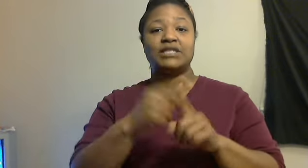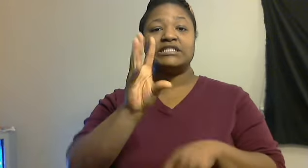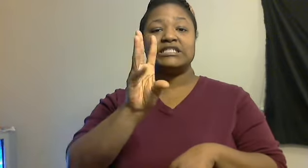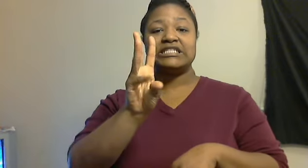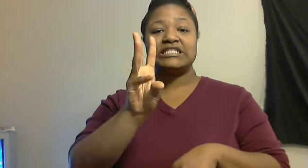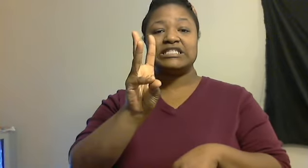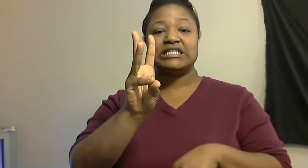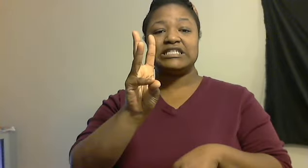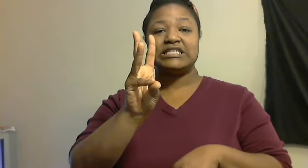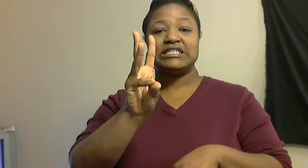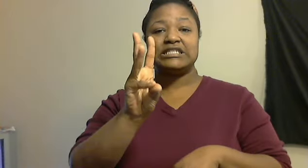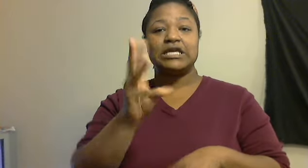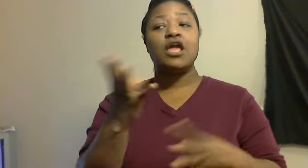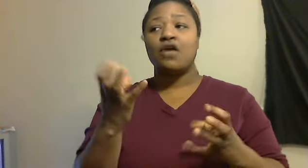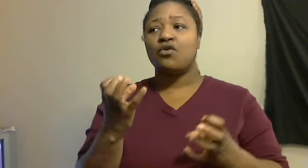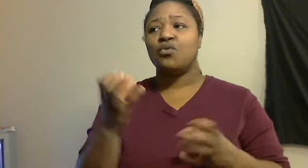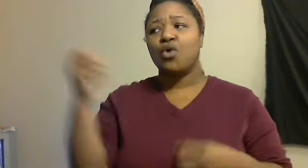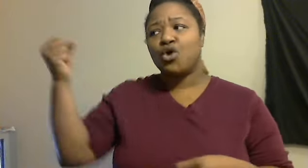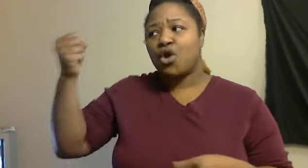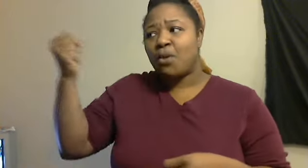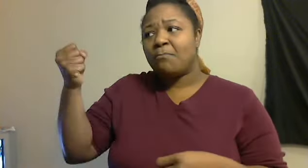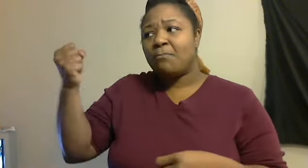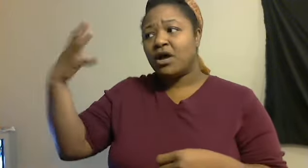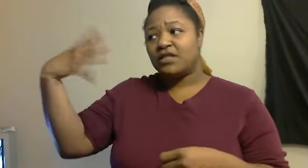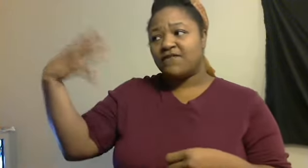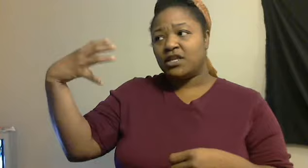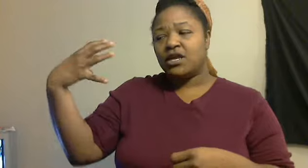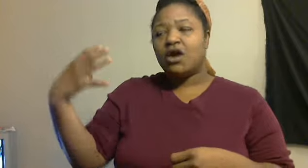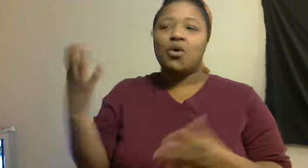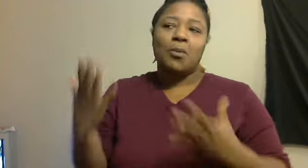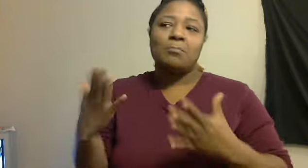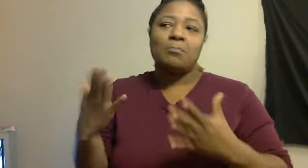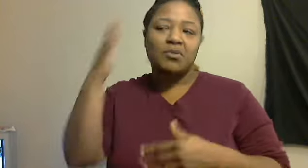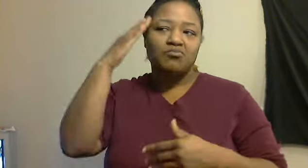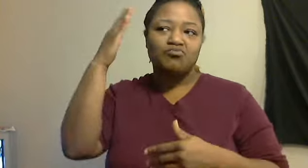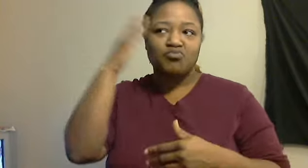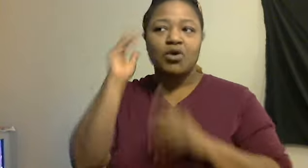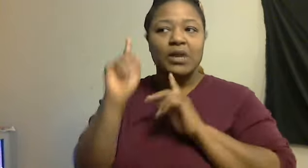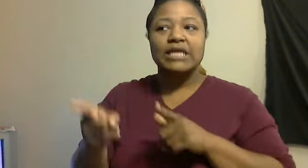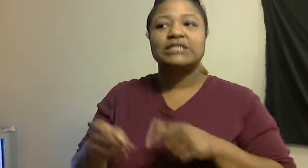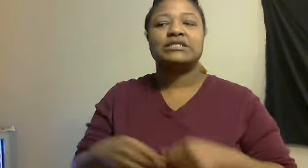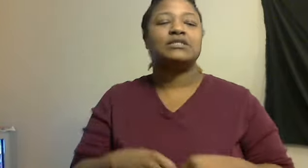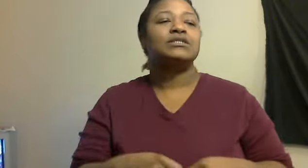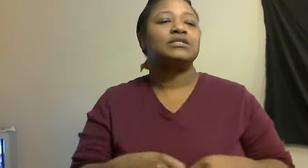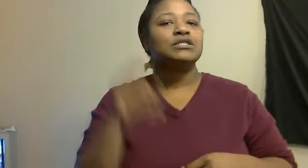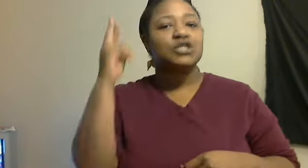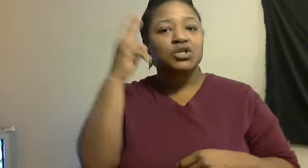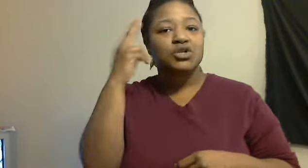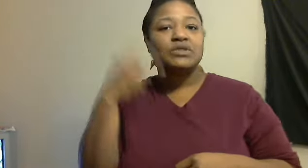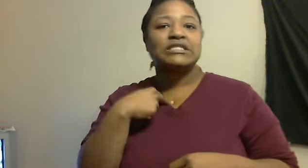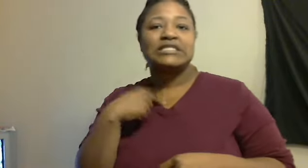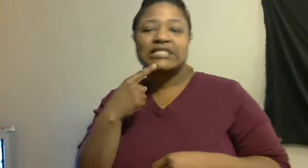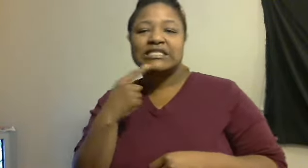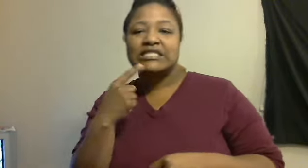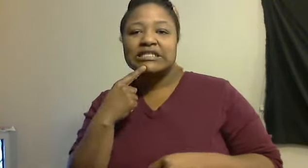you could pause the video and try this. You might already know the answer. And the reason why I say this is a hard problem is because the answer has more numbers